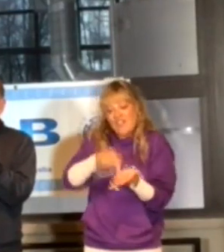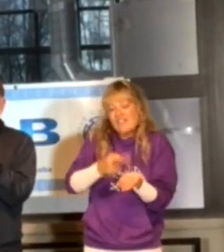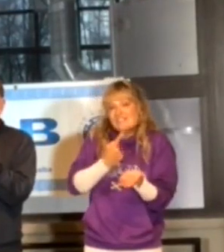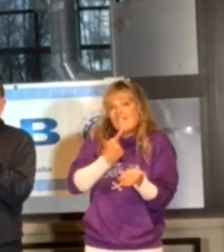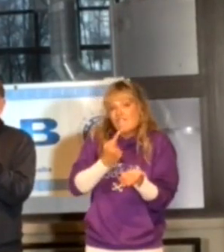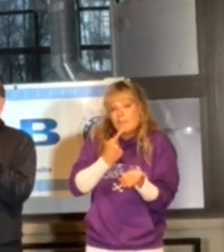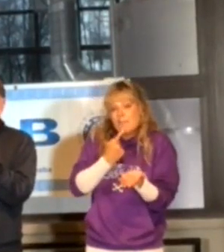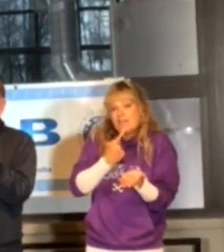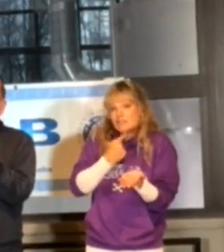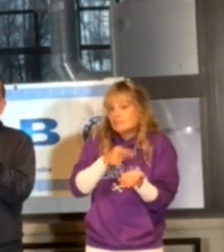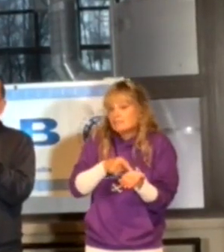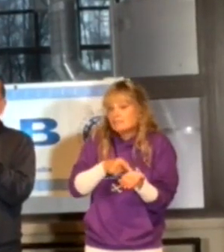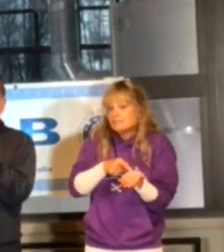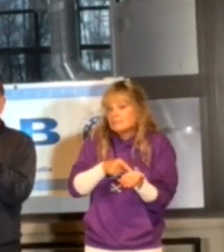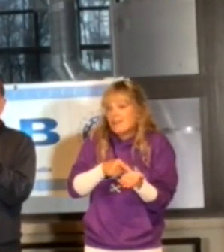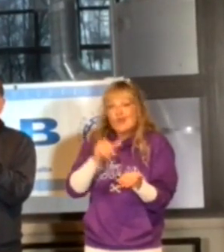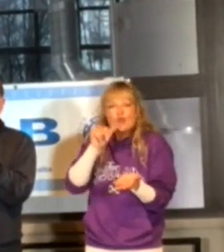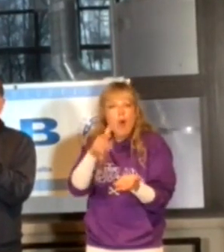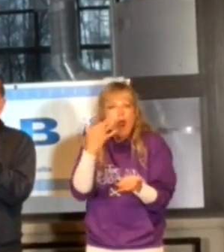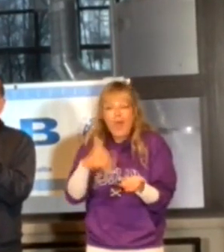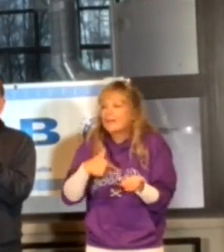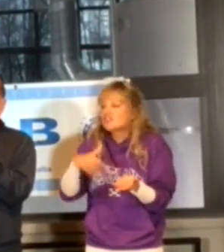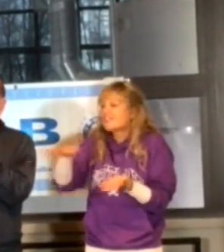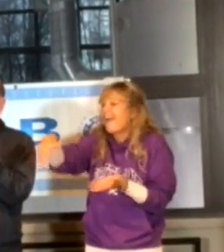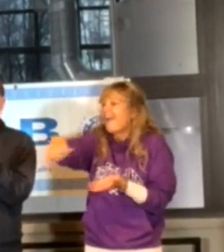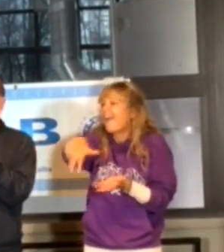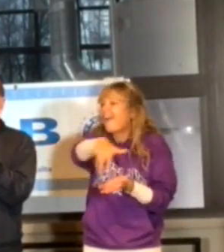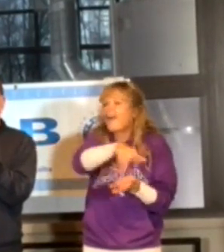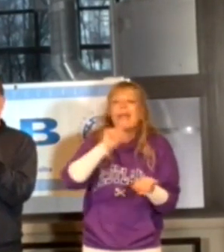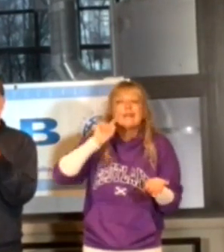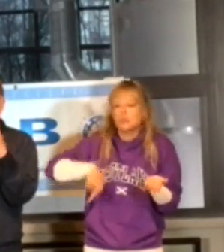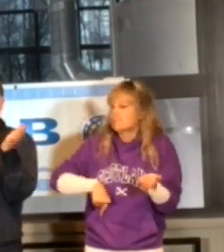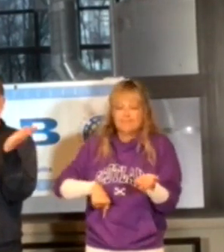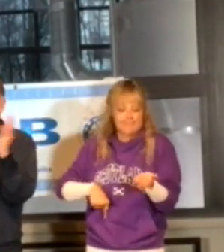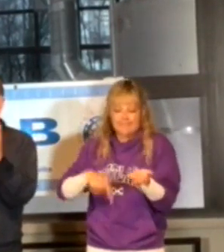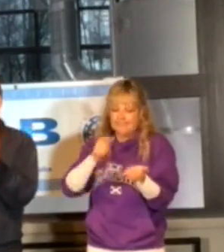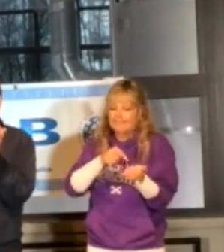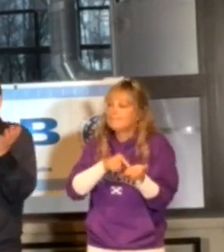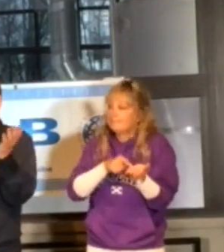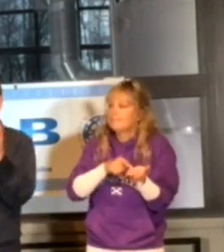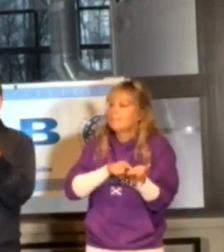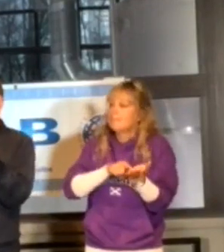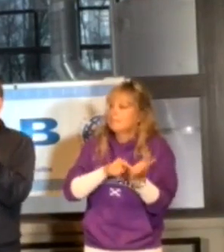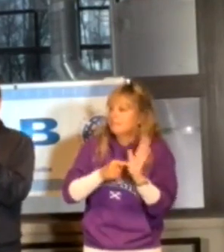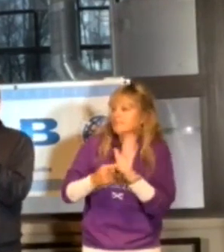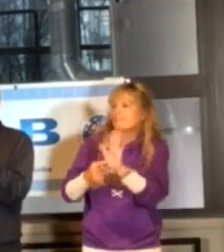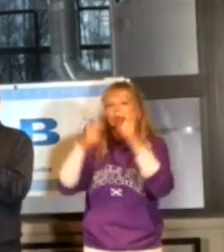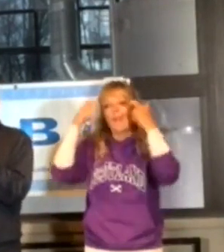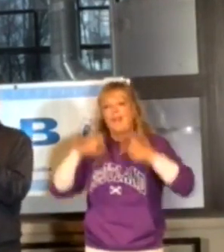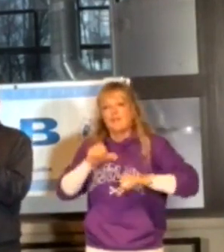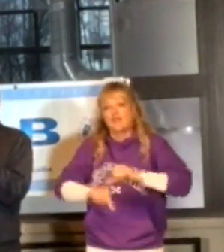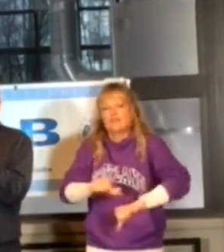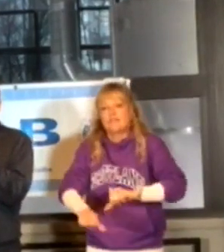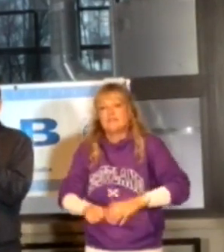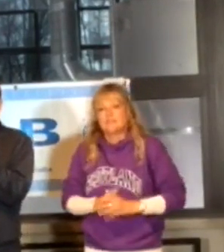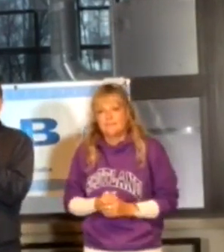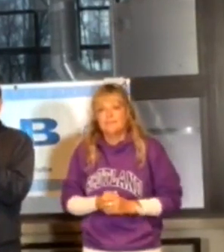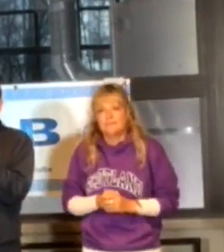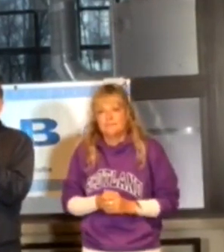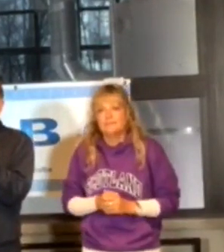not simply a case of collecting signatures, being ignored, and then going on with something else. This